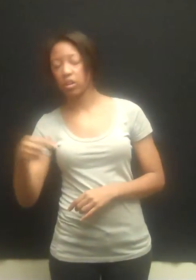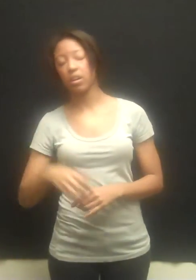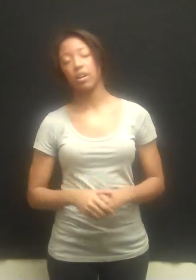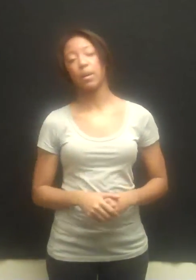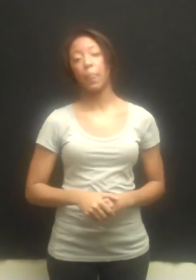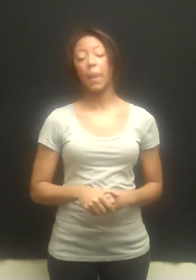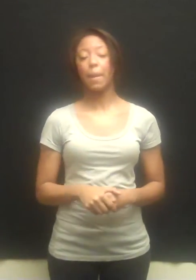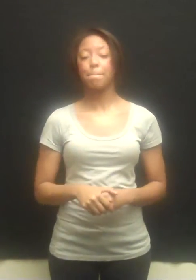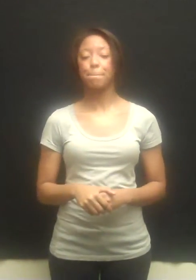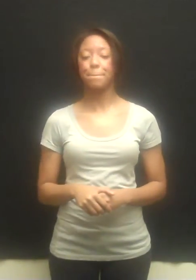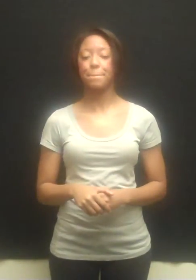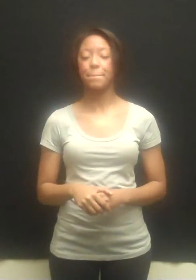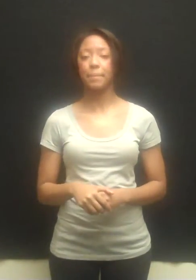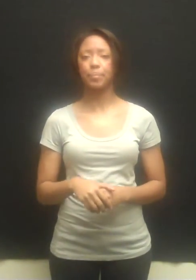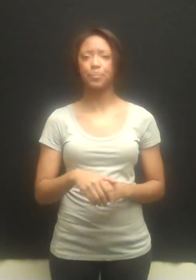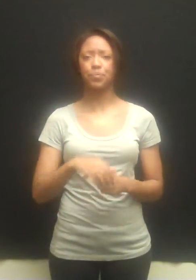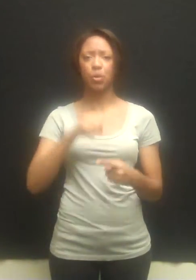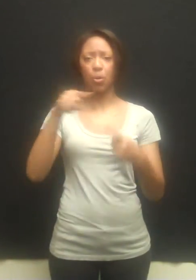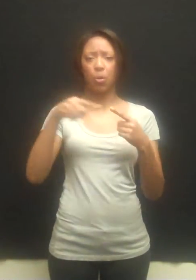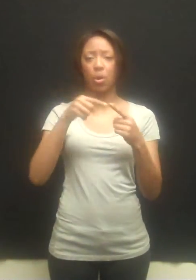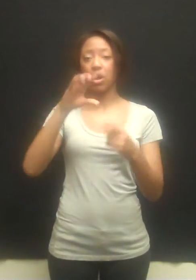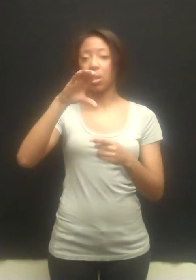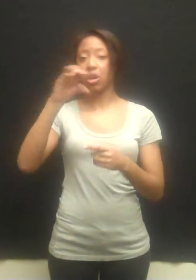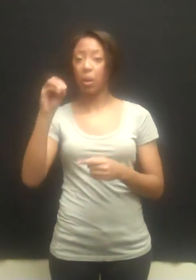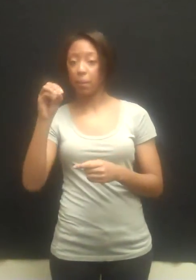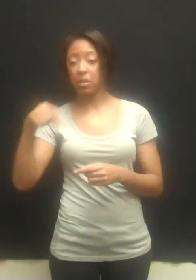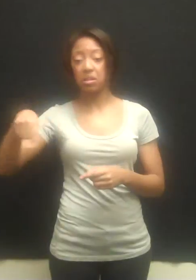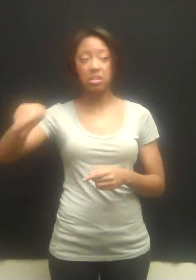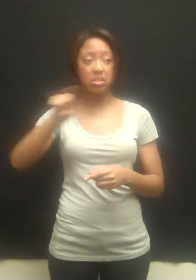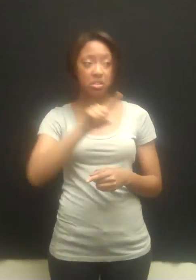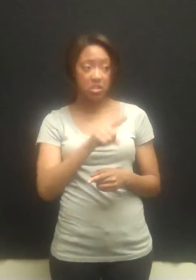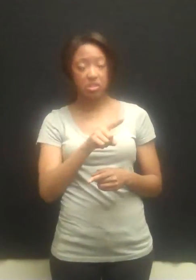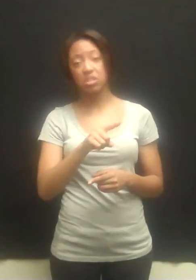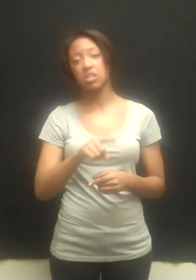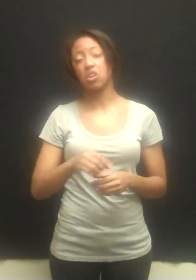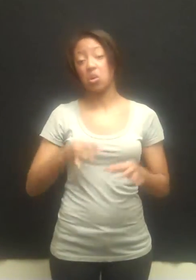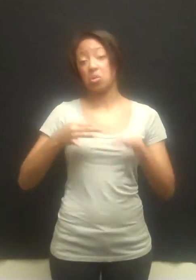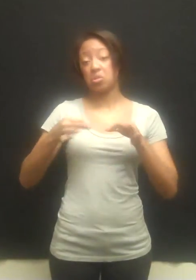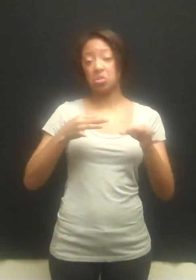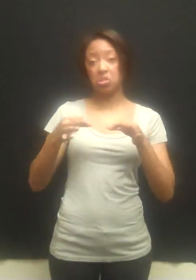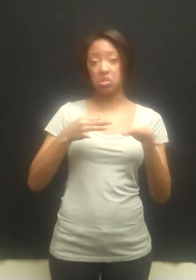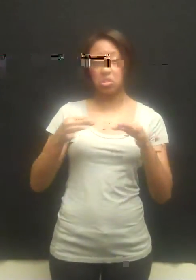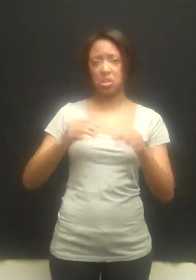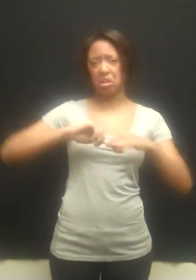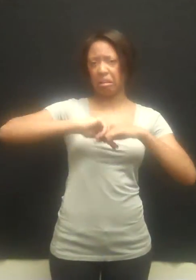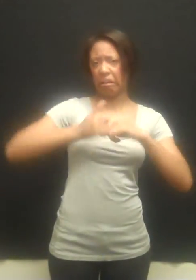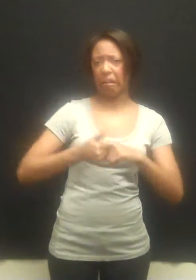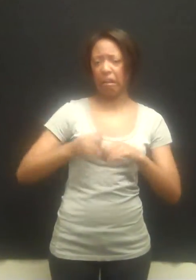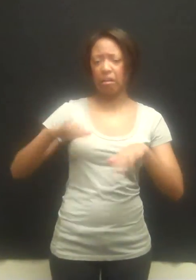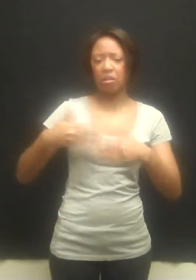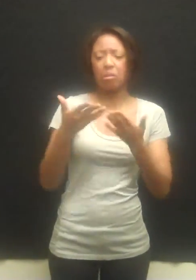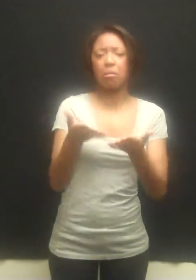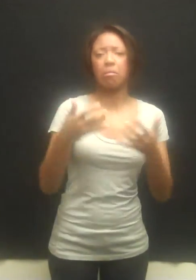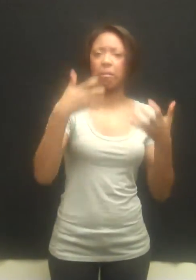When companies are making decisions on how to provide accommodations, they have certain questions and concerns that they tend to